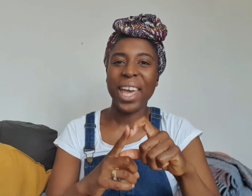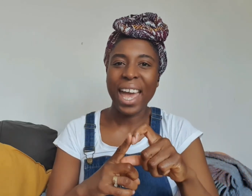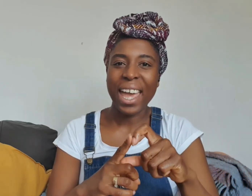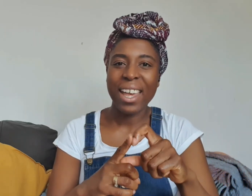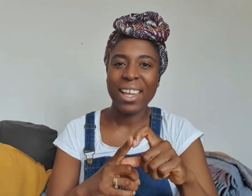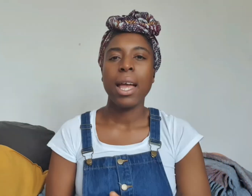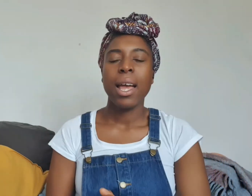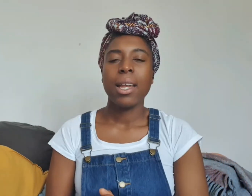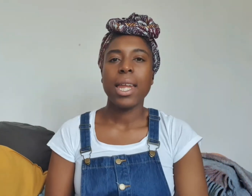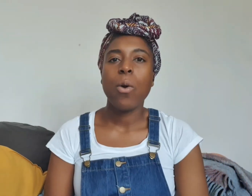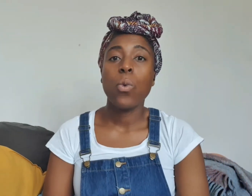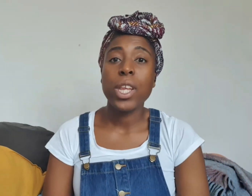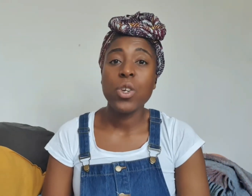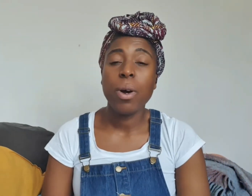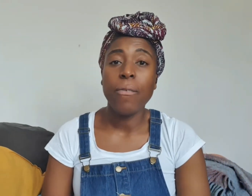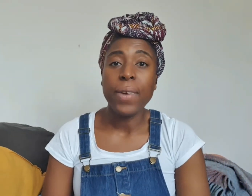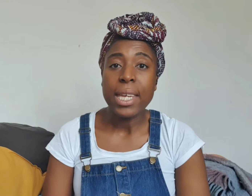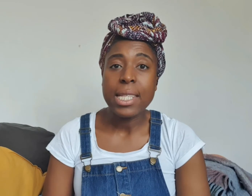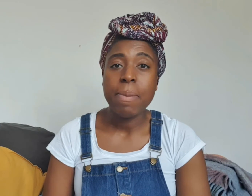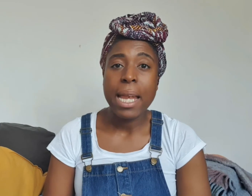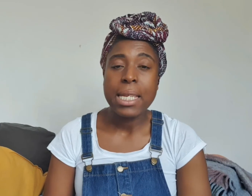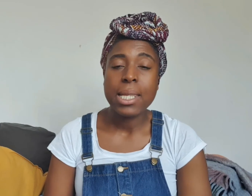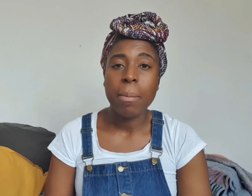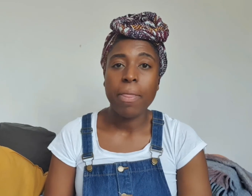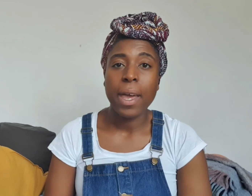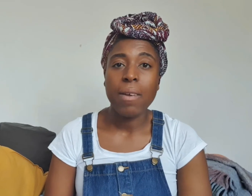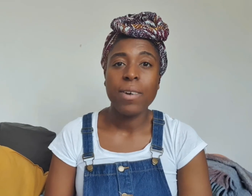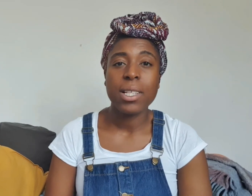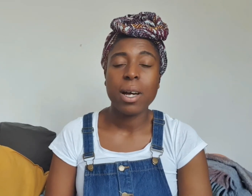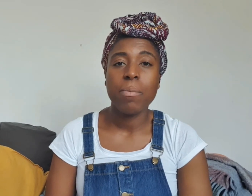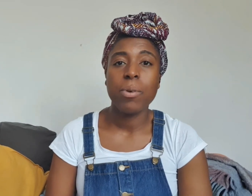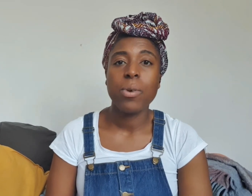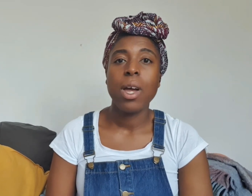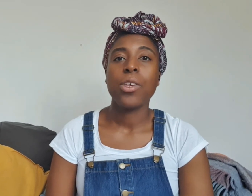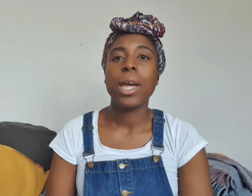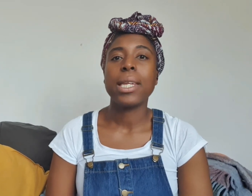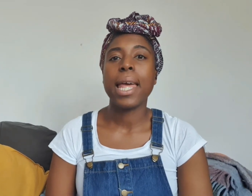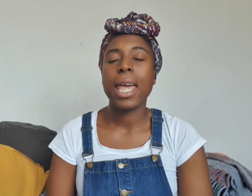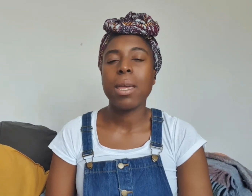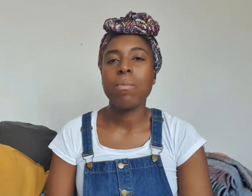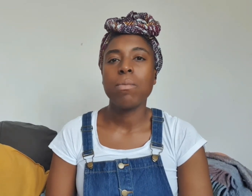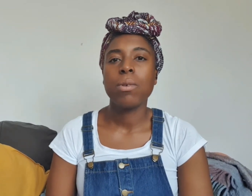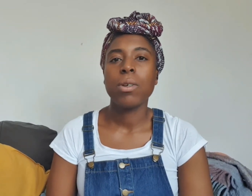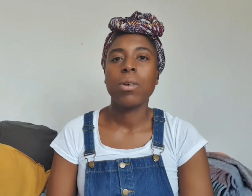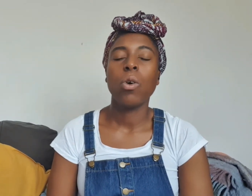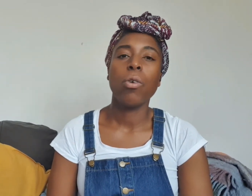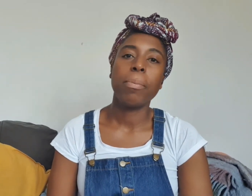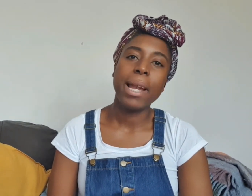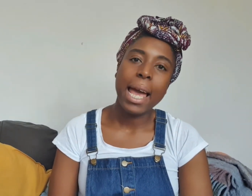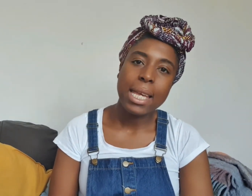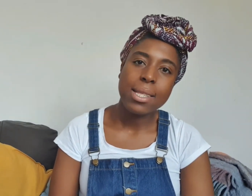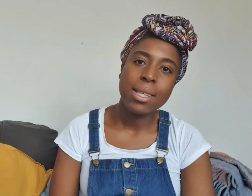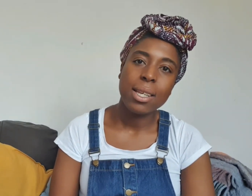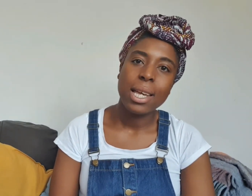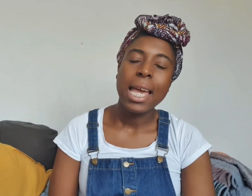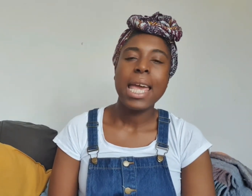Okay. Now, when you are finger spelling something, for example, a name or a place, it